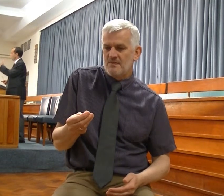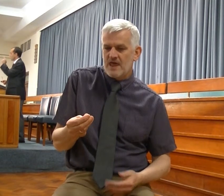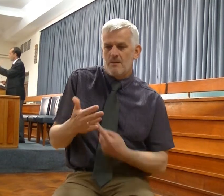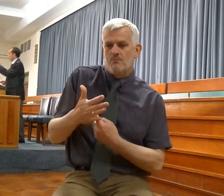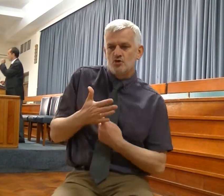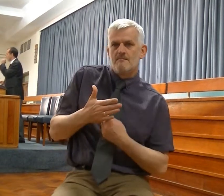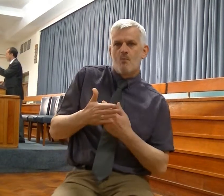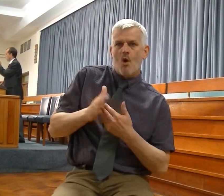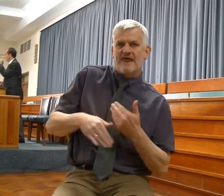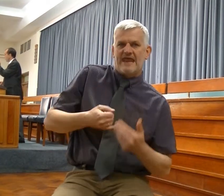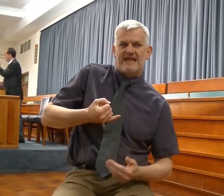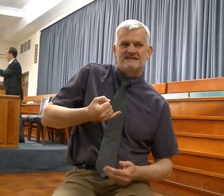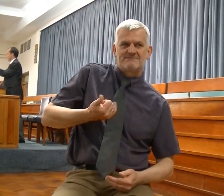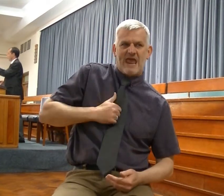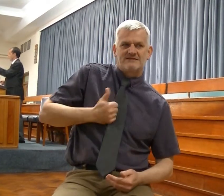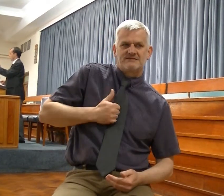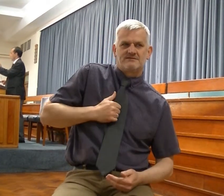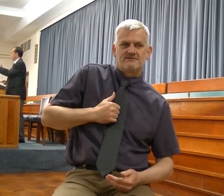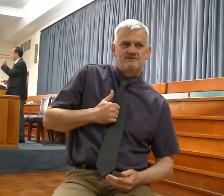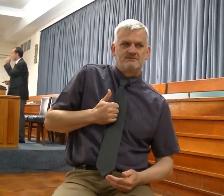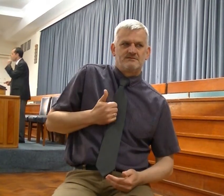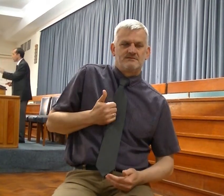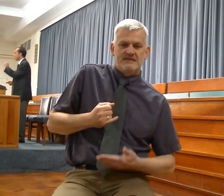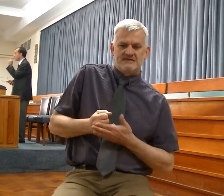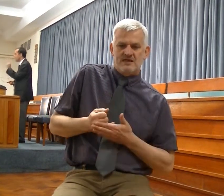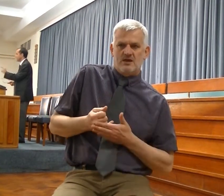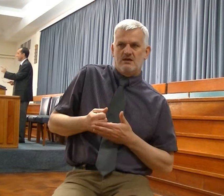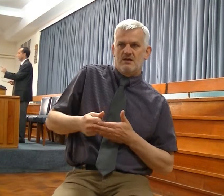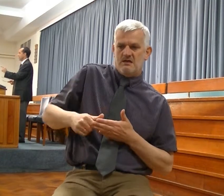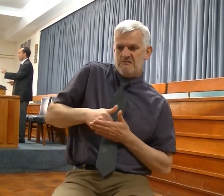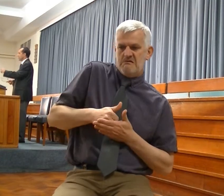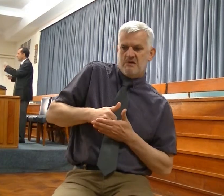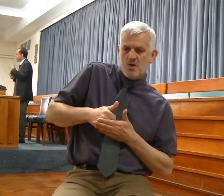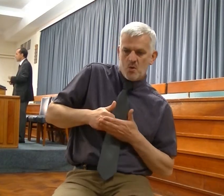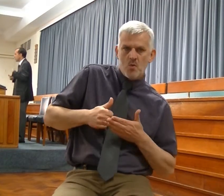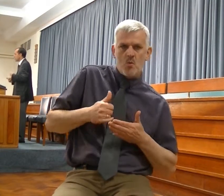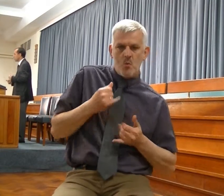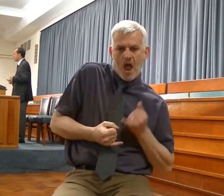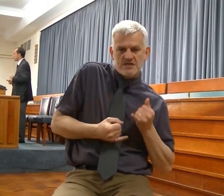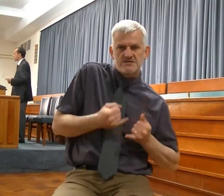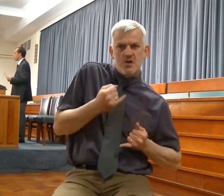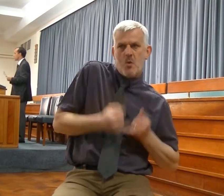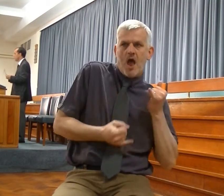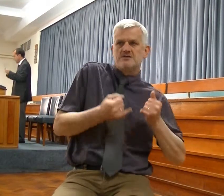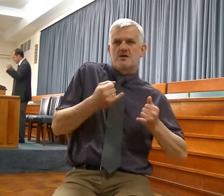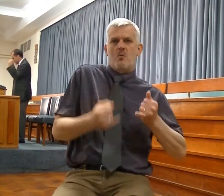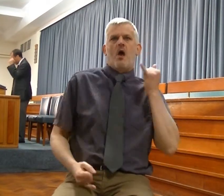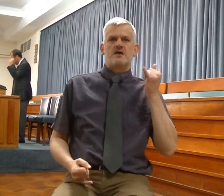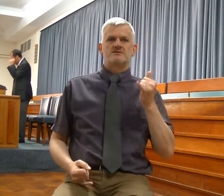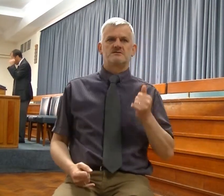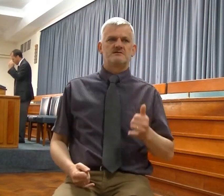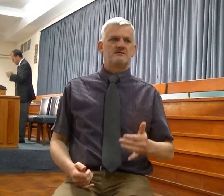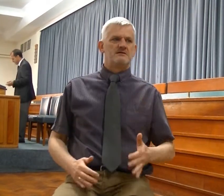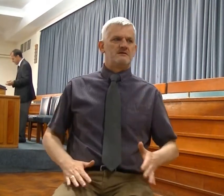And sin will cost you more than you want to pay. So he saw his need, but he saw his condition